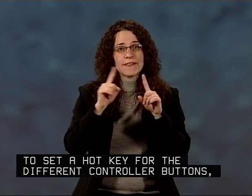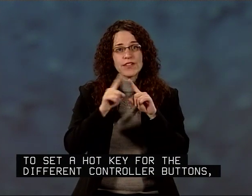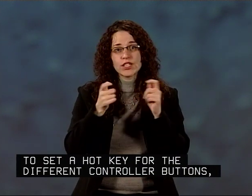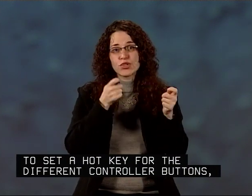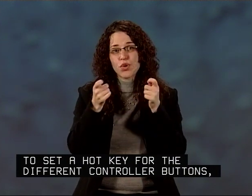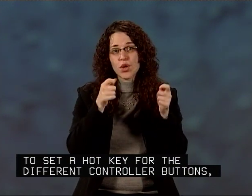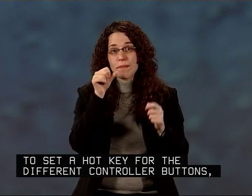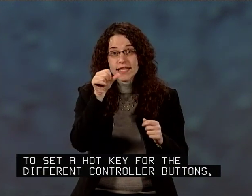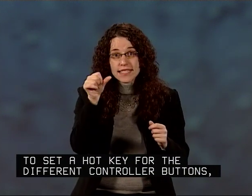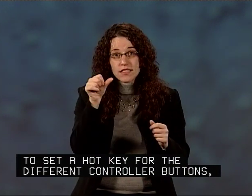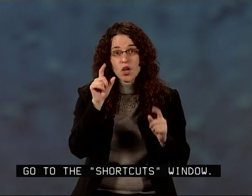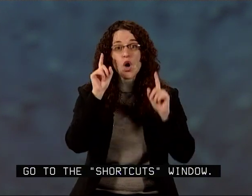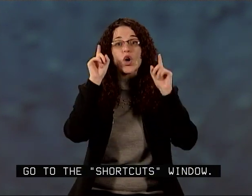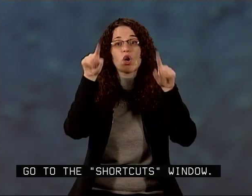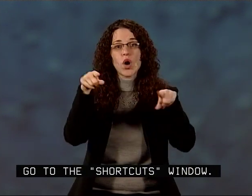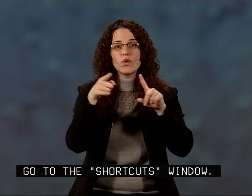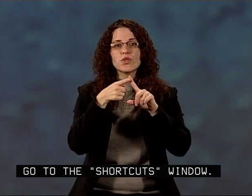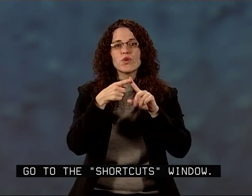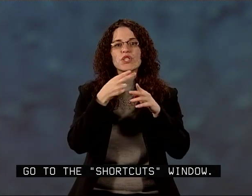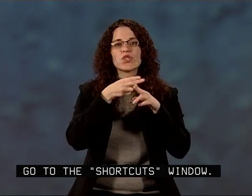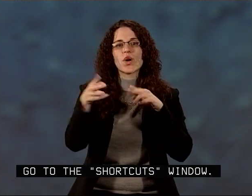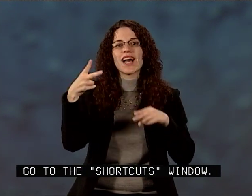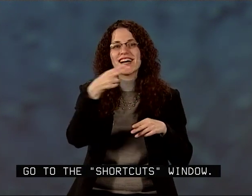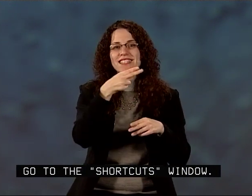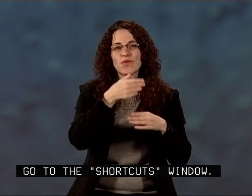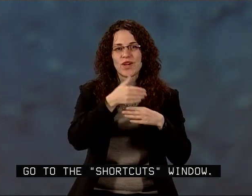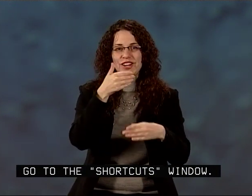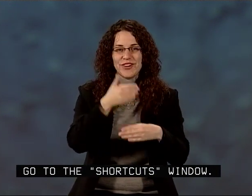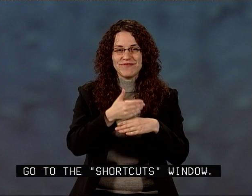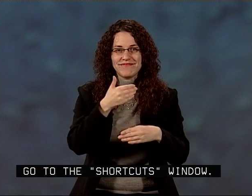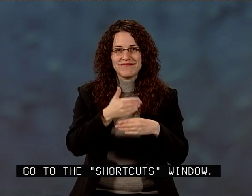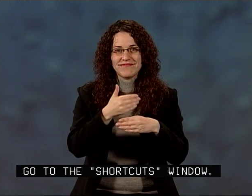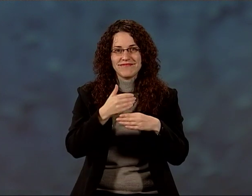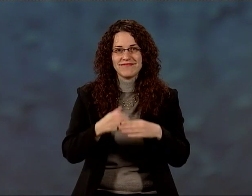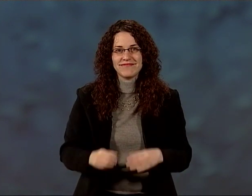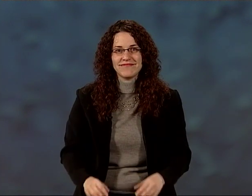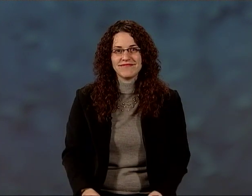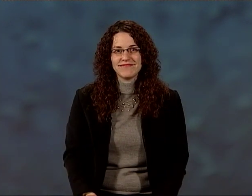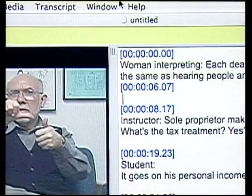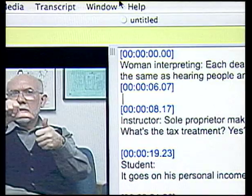different controller buttons, go to the Shortcuts window.